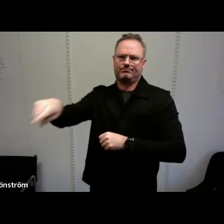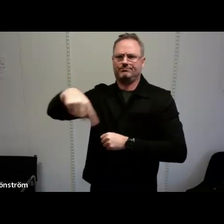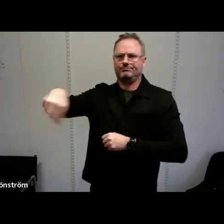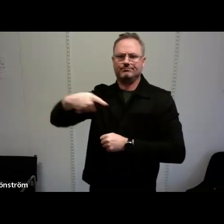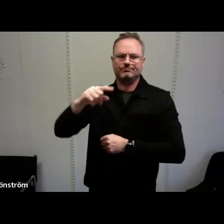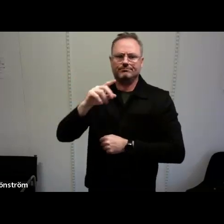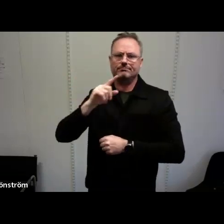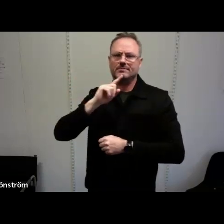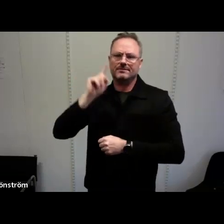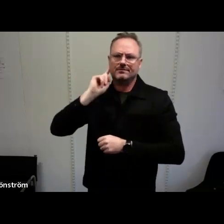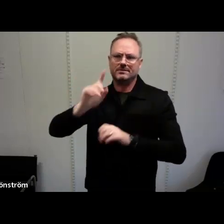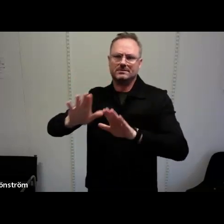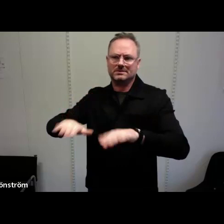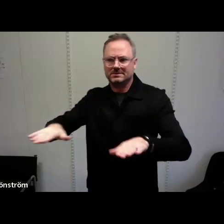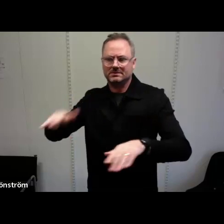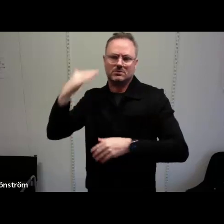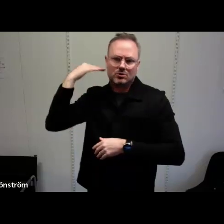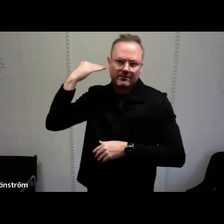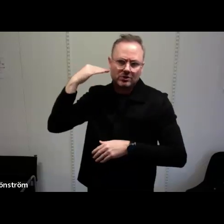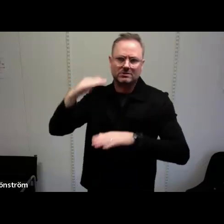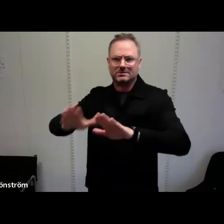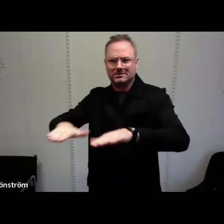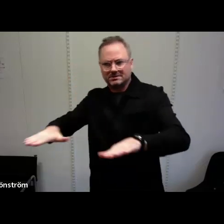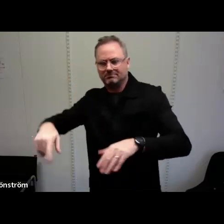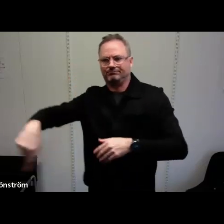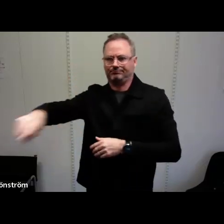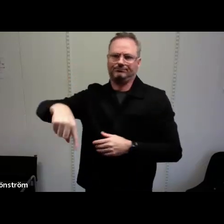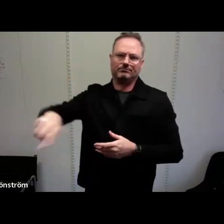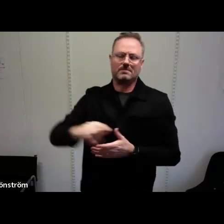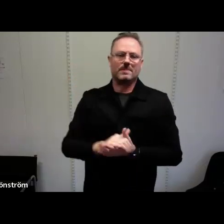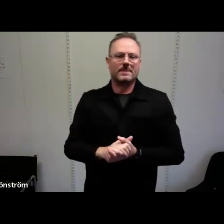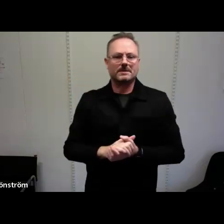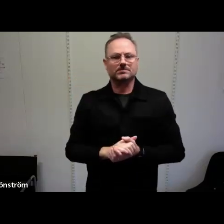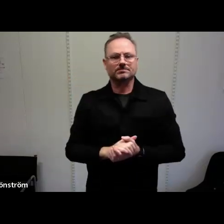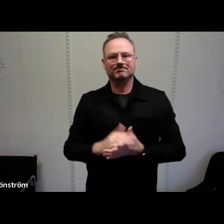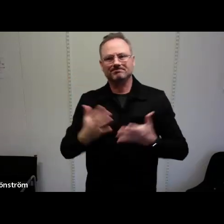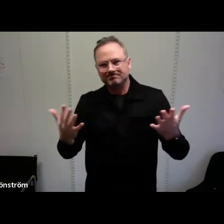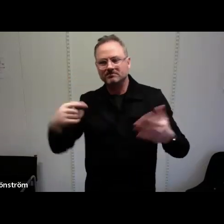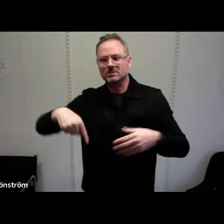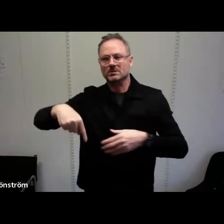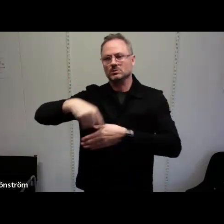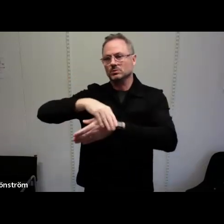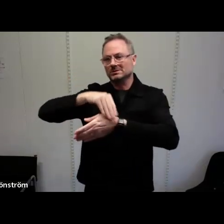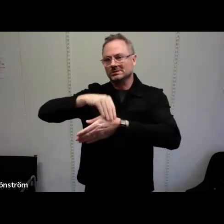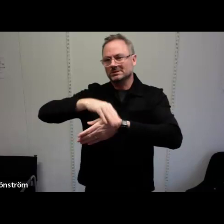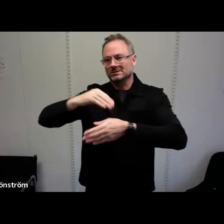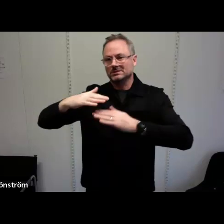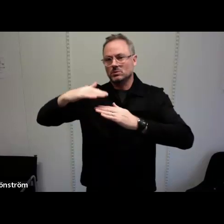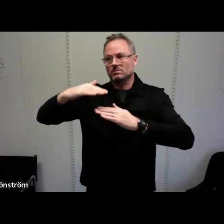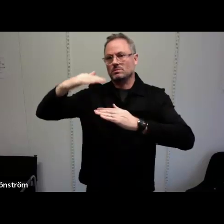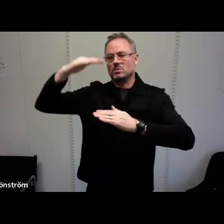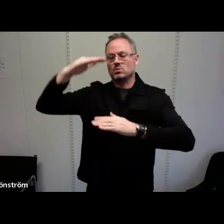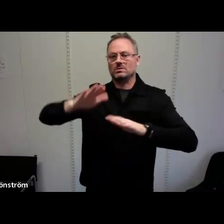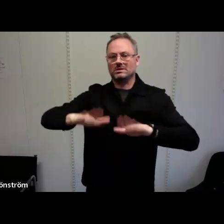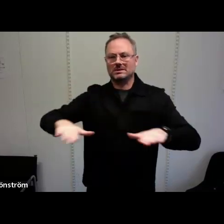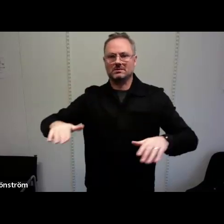L2 learners of Swedish Sign Language. But we also look at children and those who